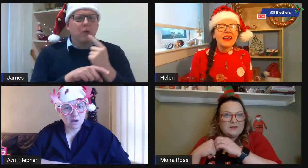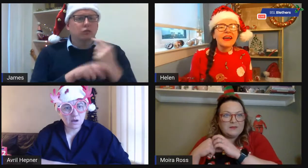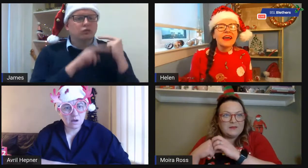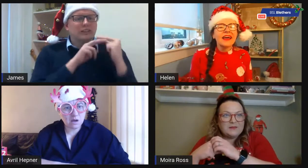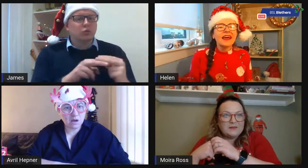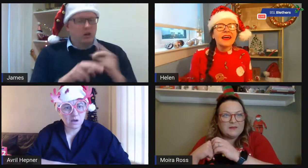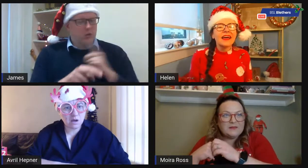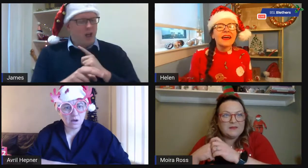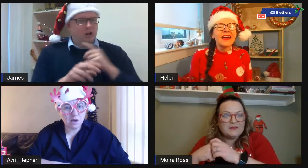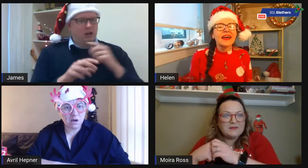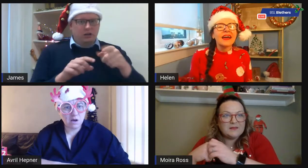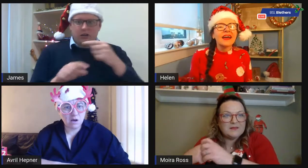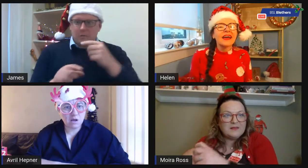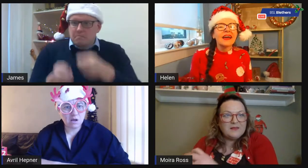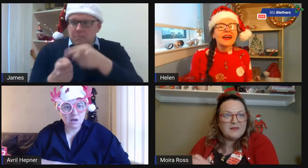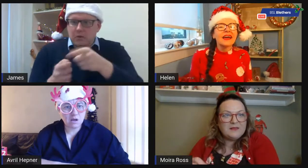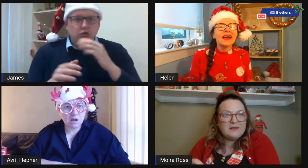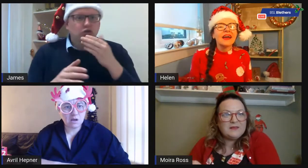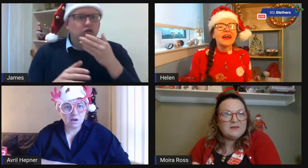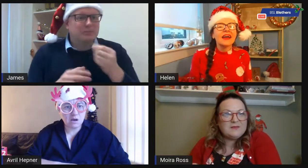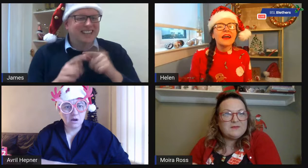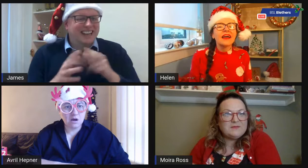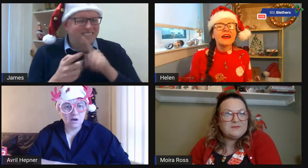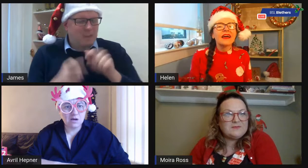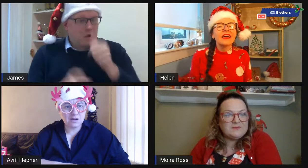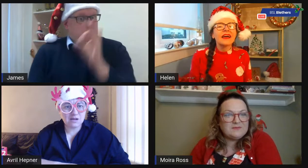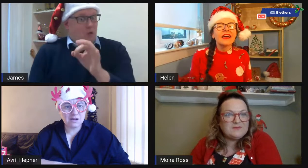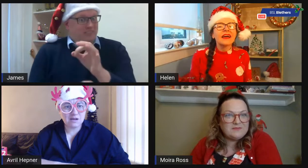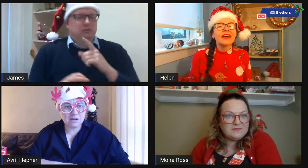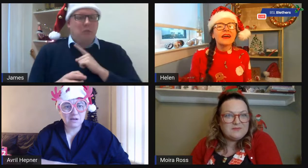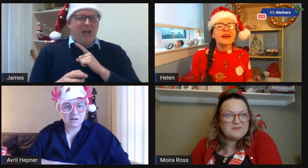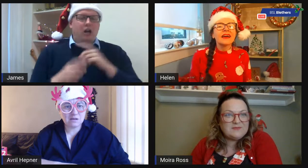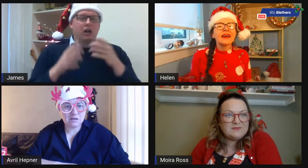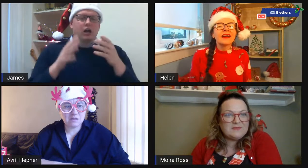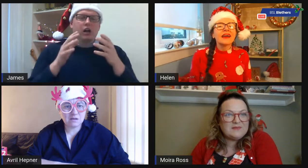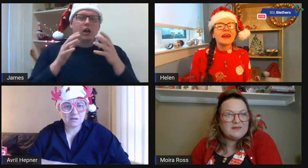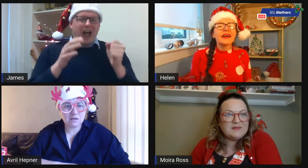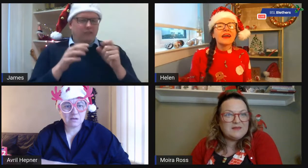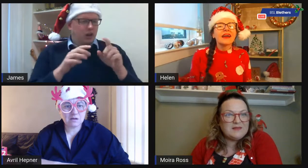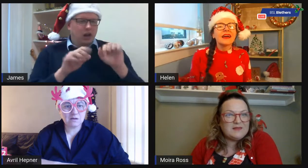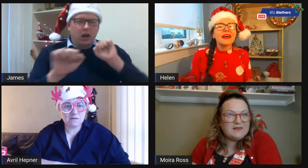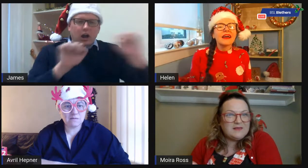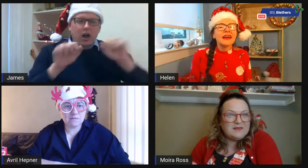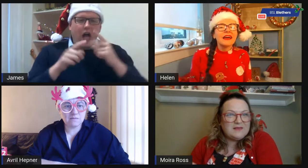know if that's the same for everyone else. Well, traditionally, in Christmas Eve, I'm glad you mentioned